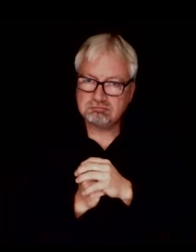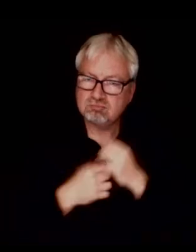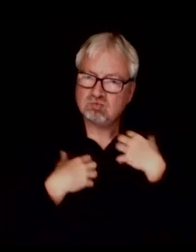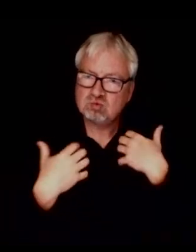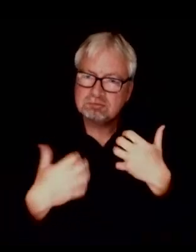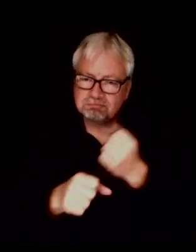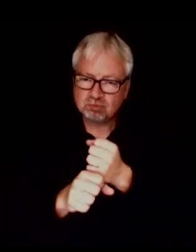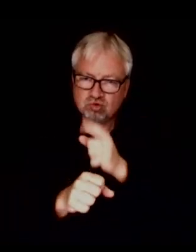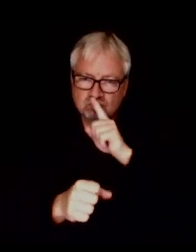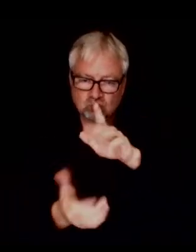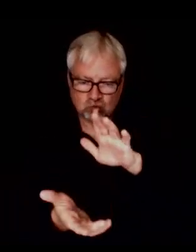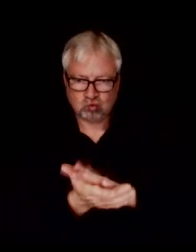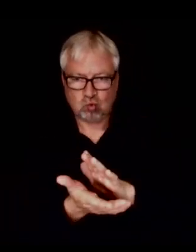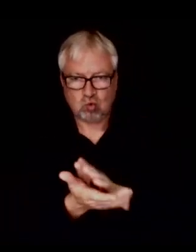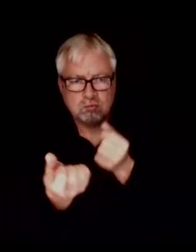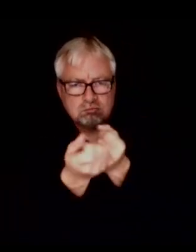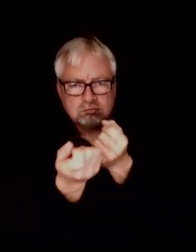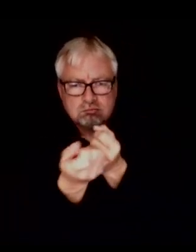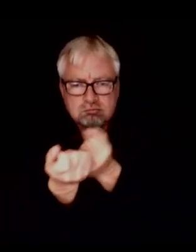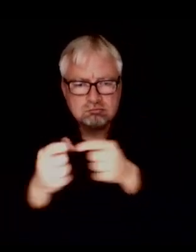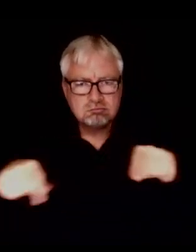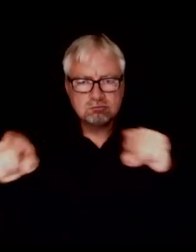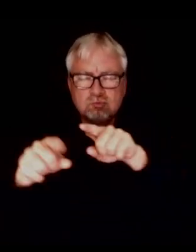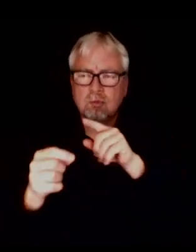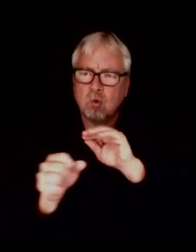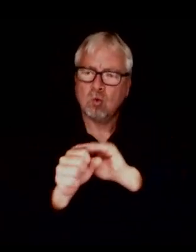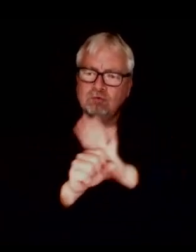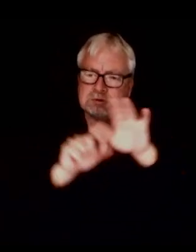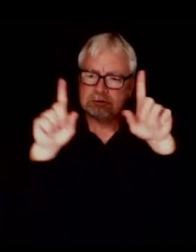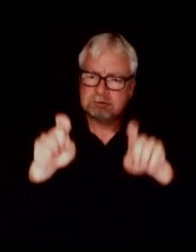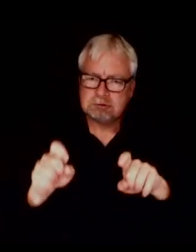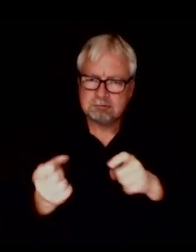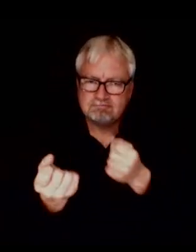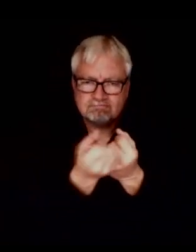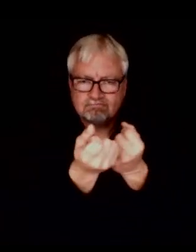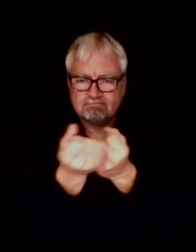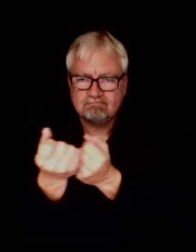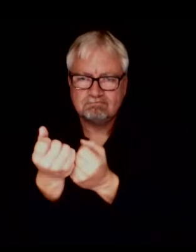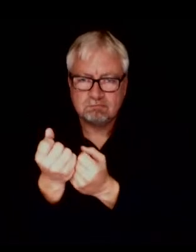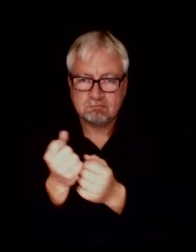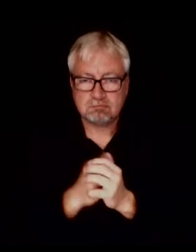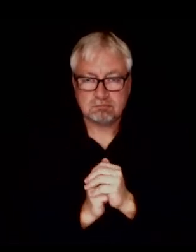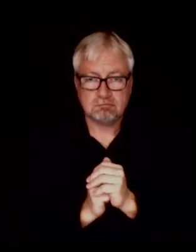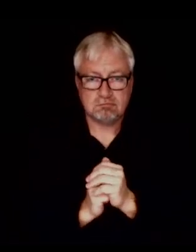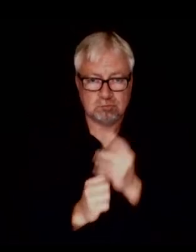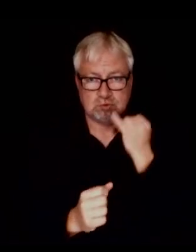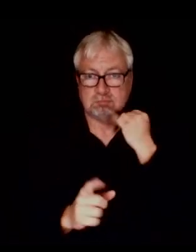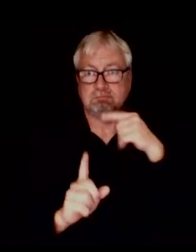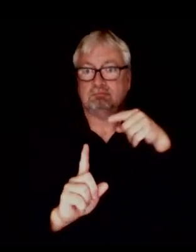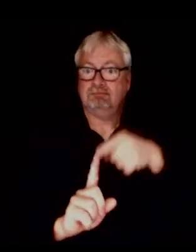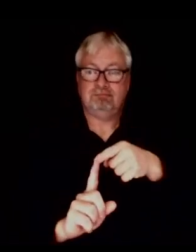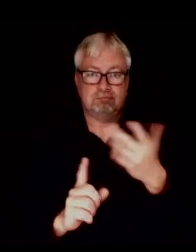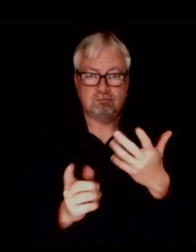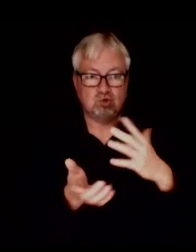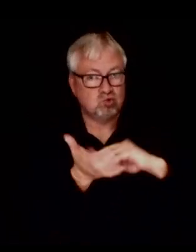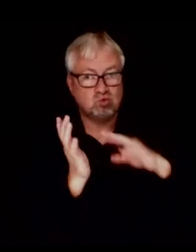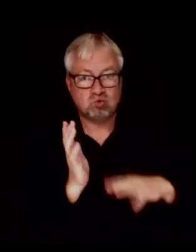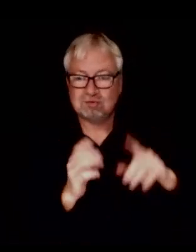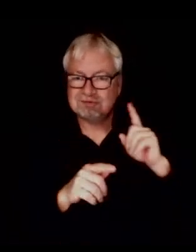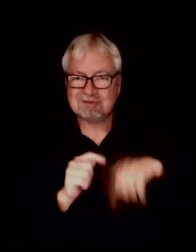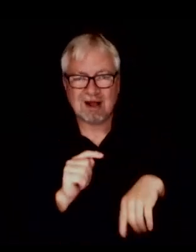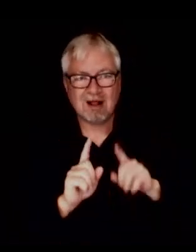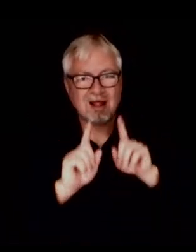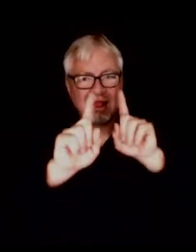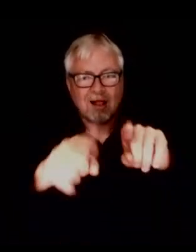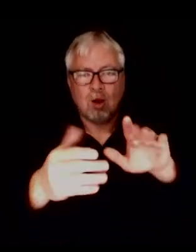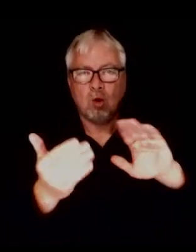easier for students to get the test that they need, especially students who may not be able to make it to a community testing site or other provider.